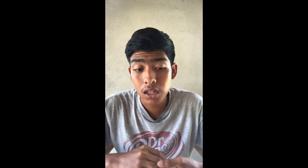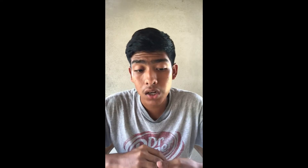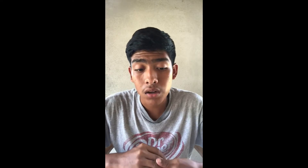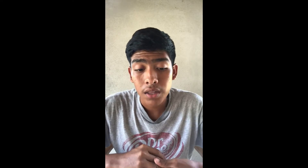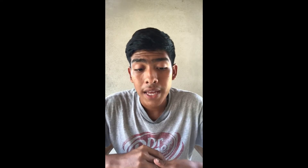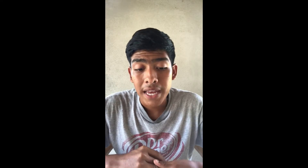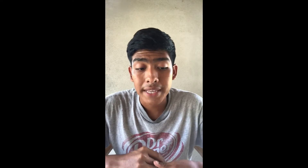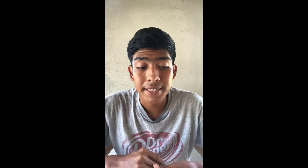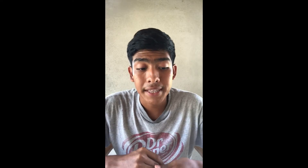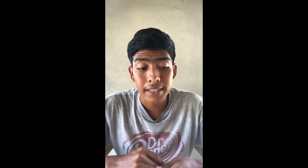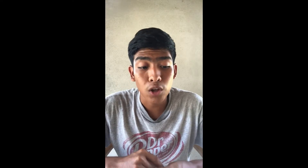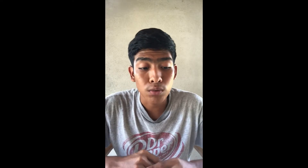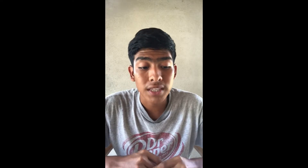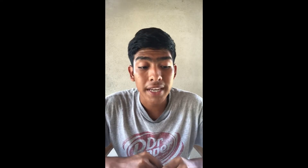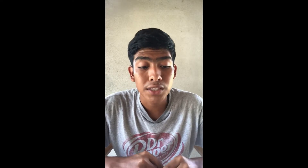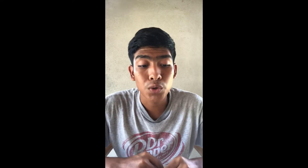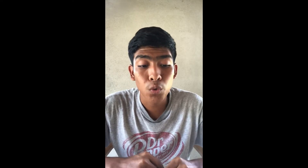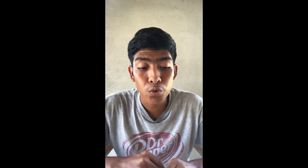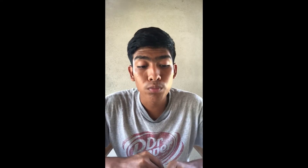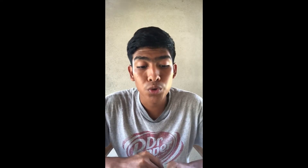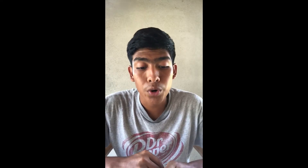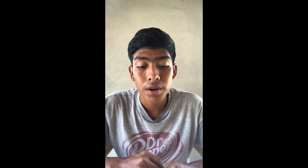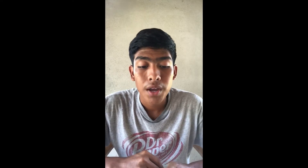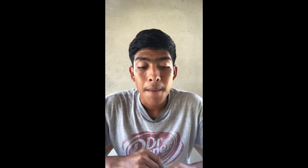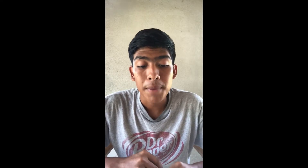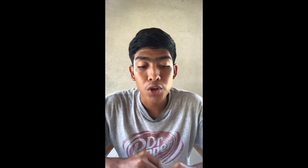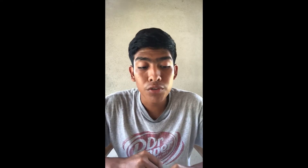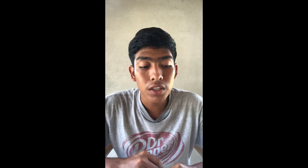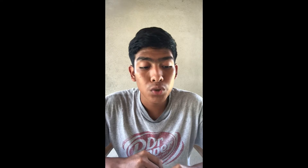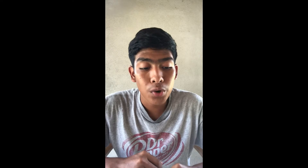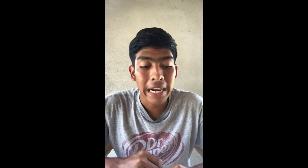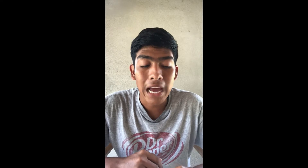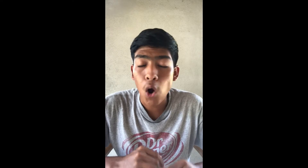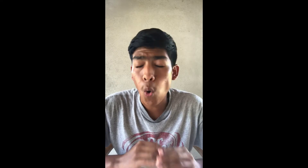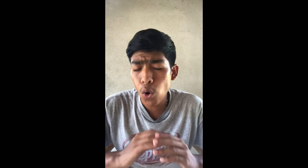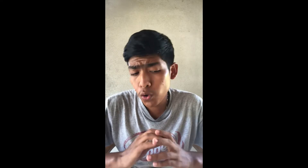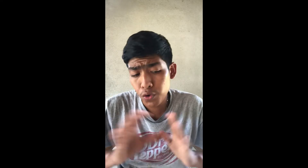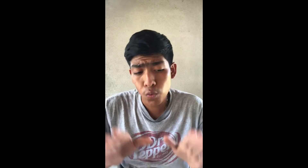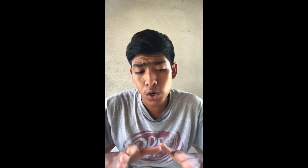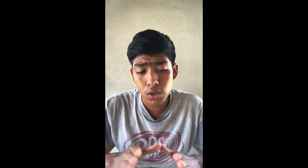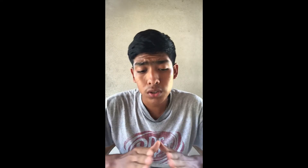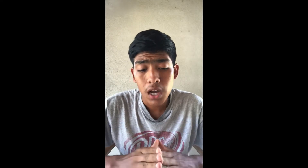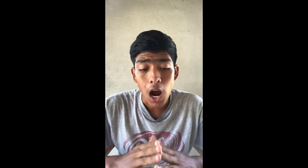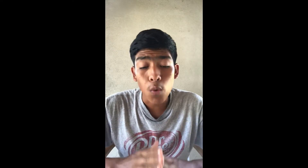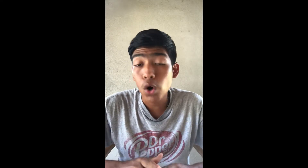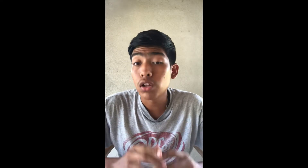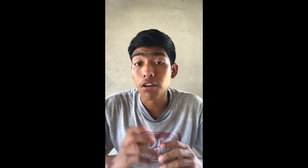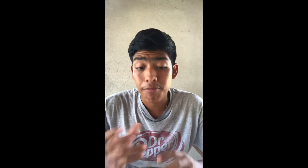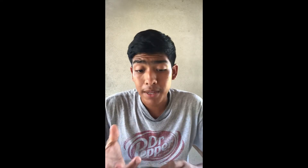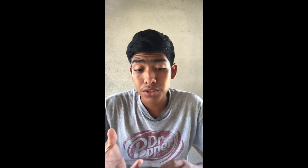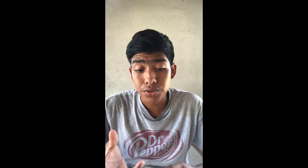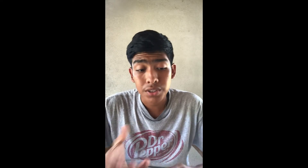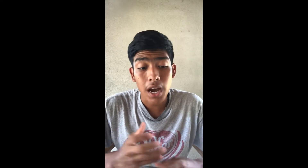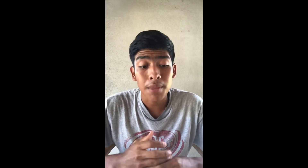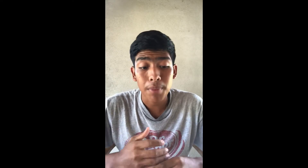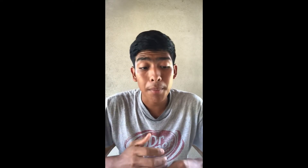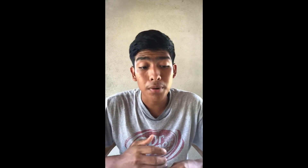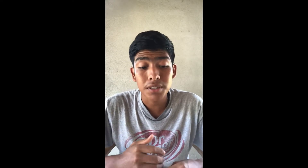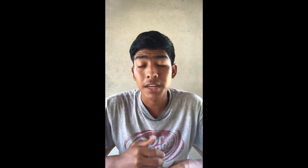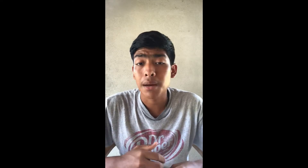girl, hesitated outside the schoolroom door. Beyond that door lay a whole new world, a world of pencils and papers and a